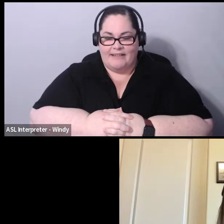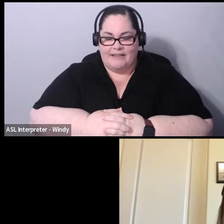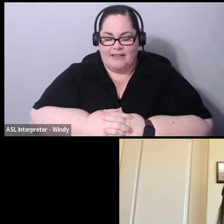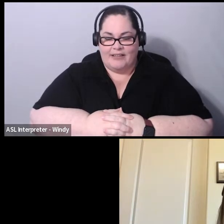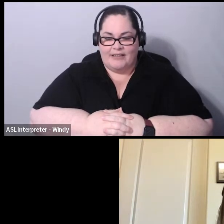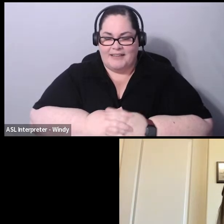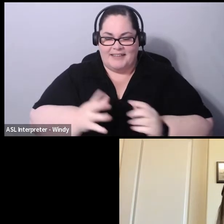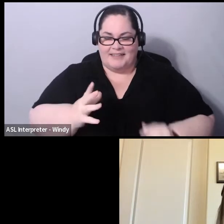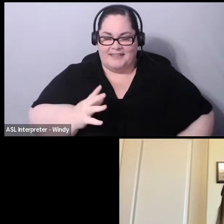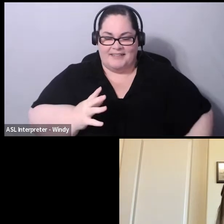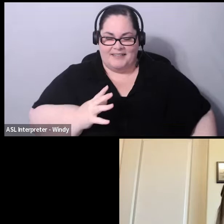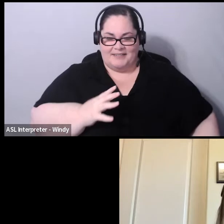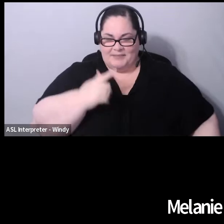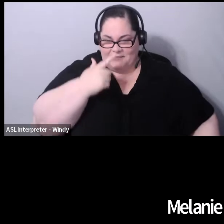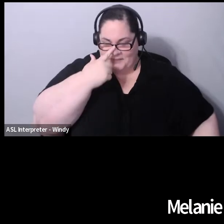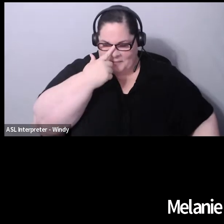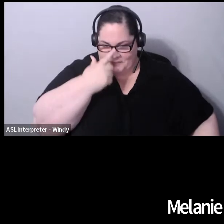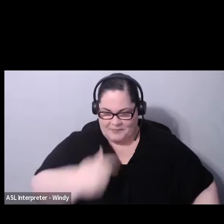it's okay.